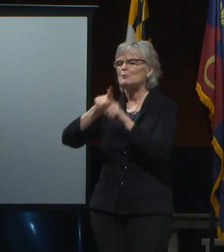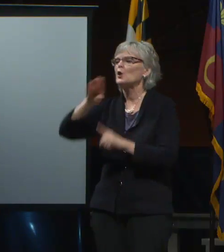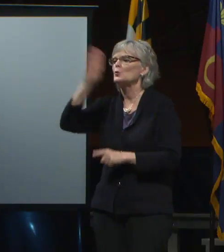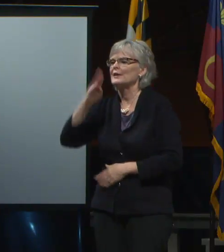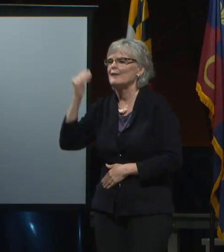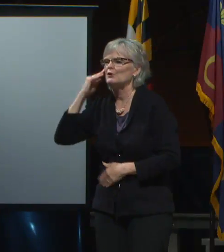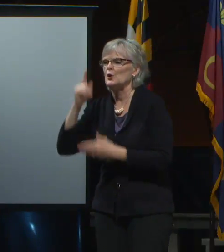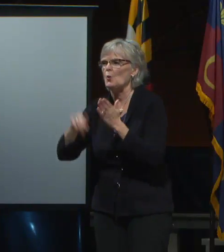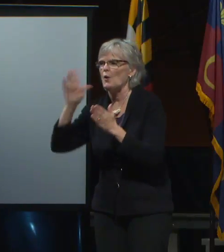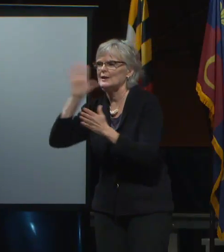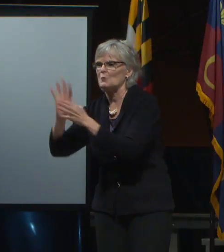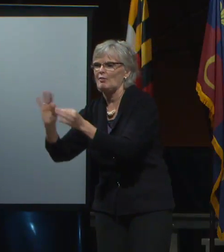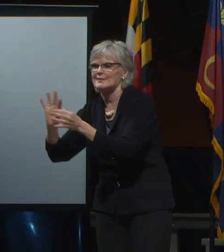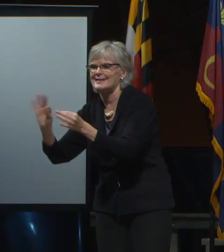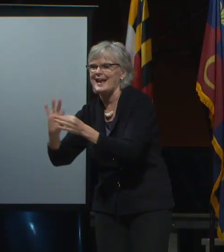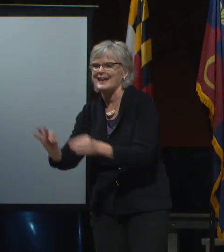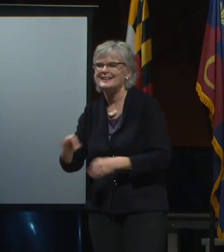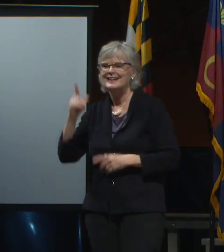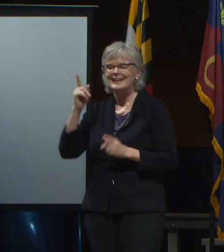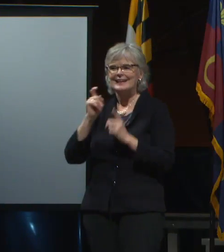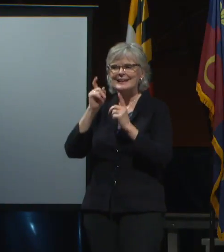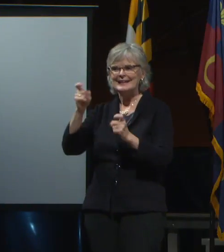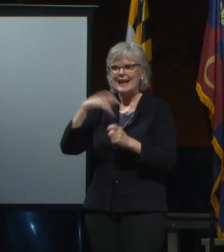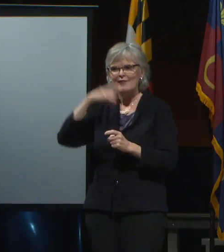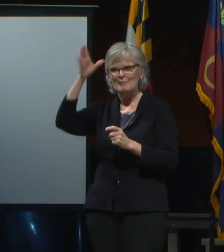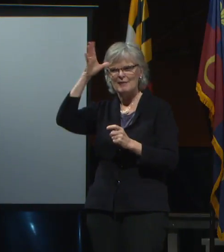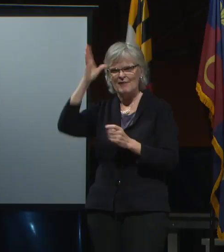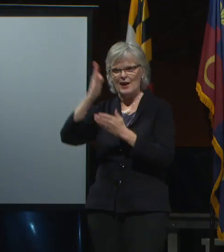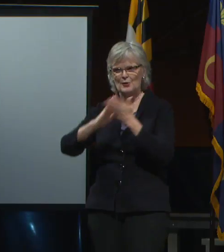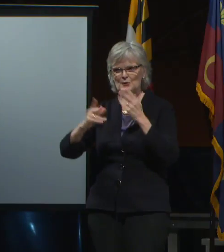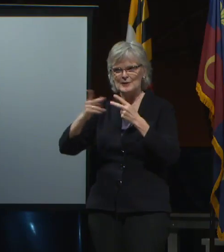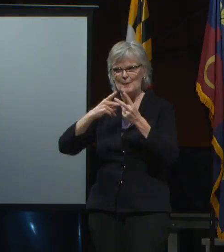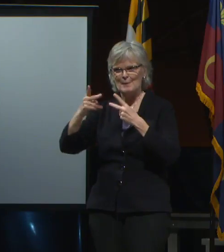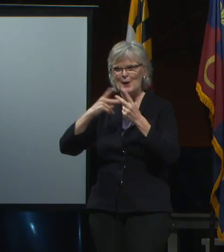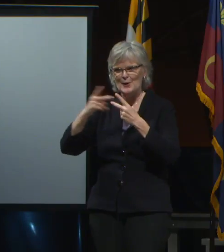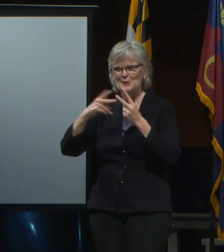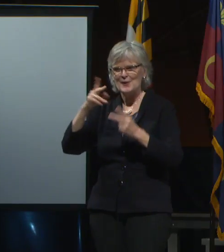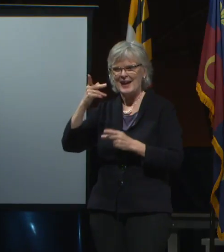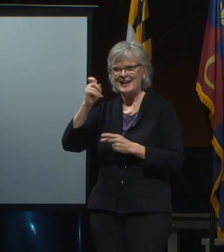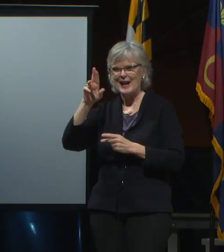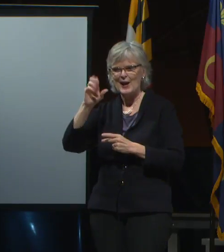the guy who gave my dad the very few gray hairs that he has, Delegate Ben Kramer.